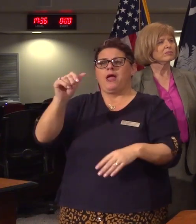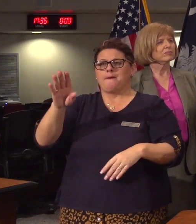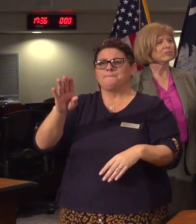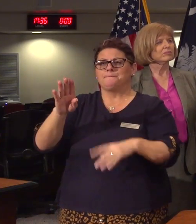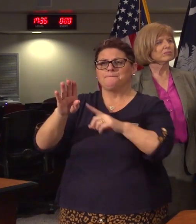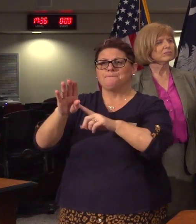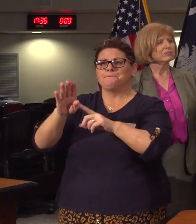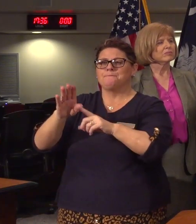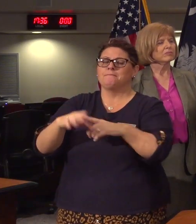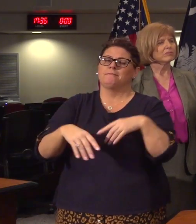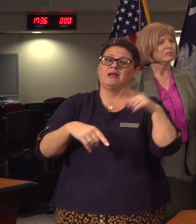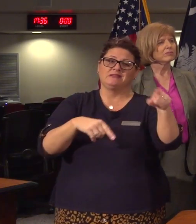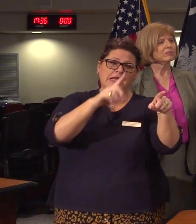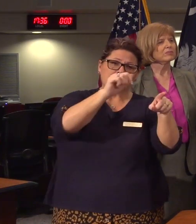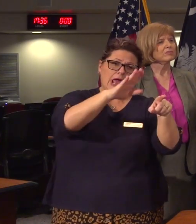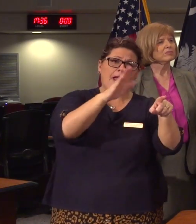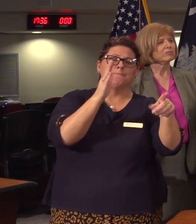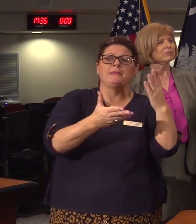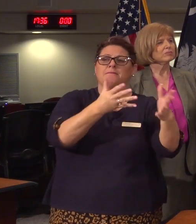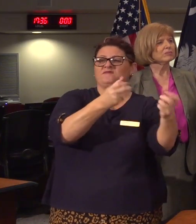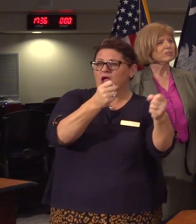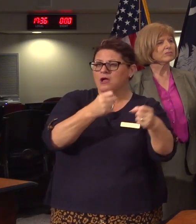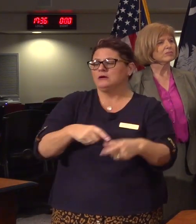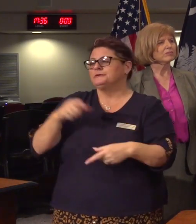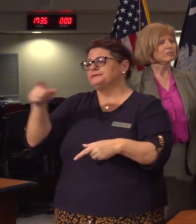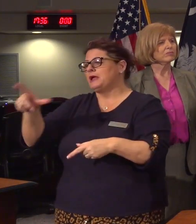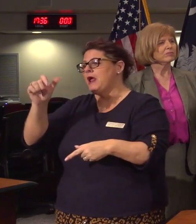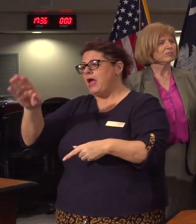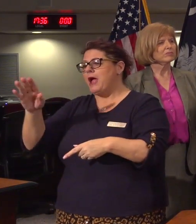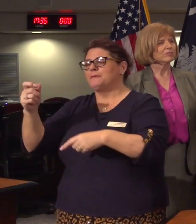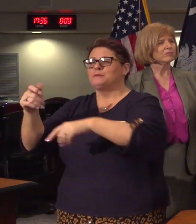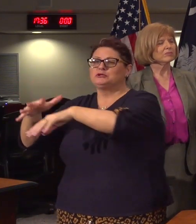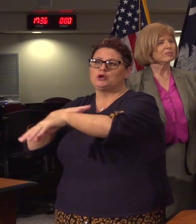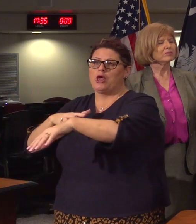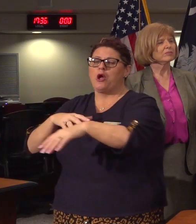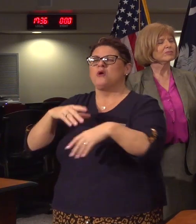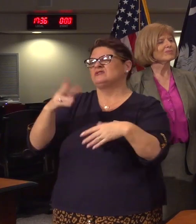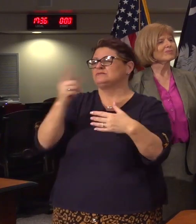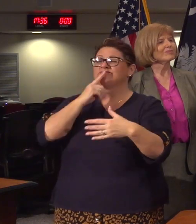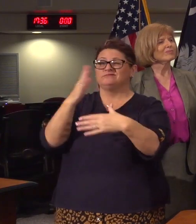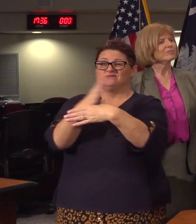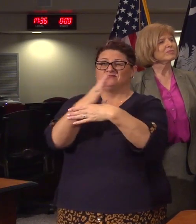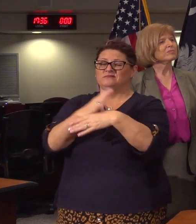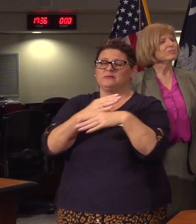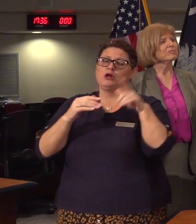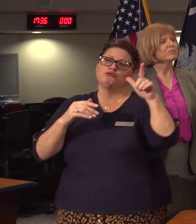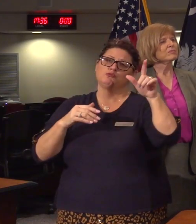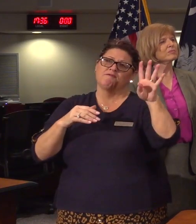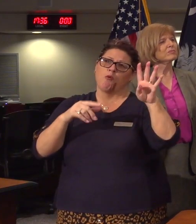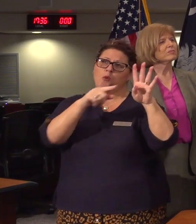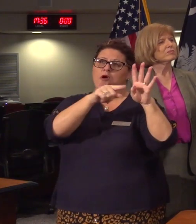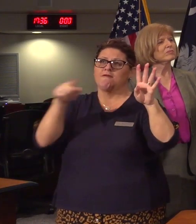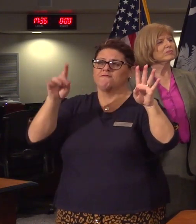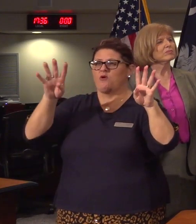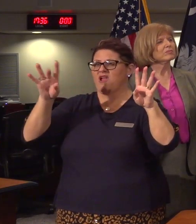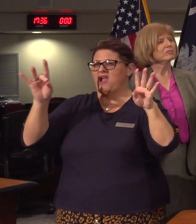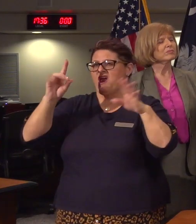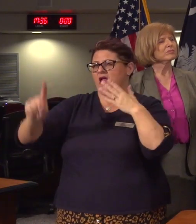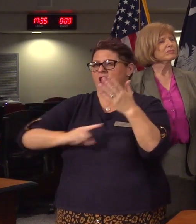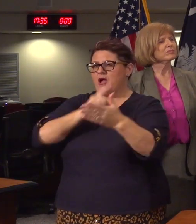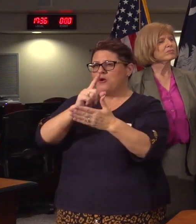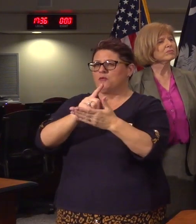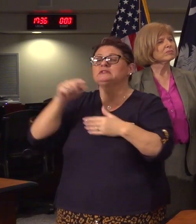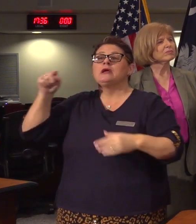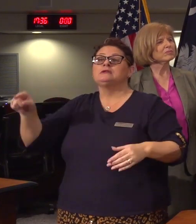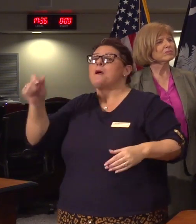time varies from one lab to another. It varies anywhere from about 24 to 48 hours in our DHEC lab, and these private reference